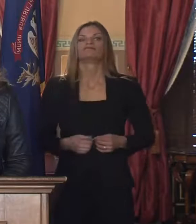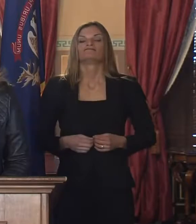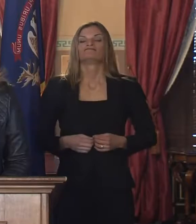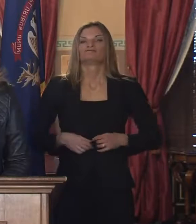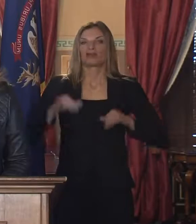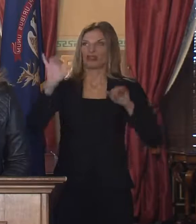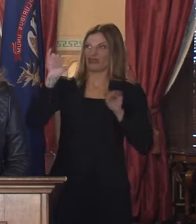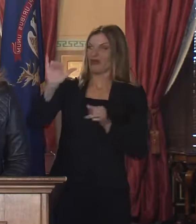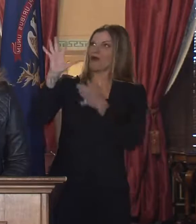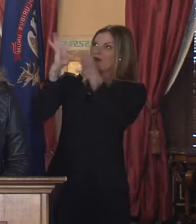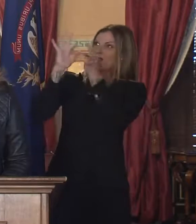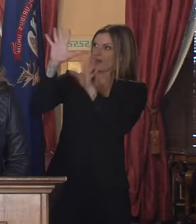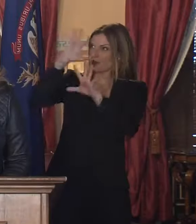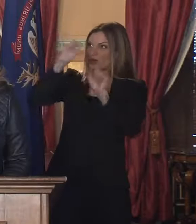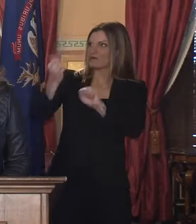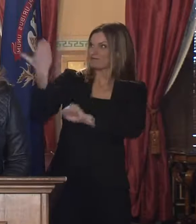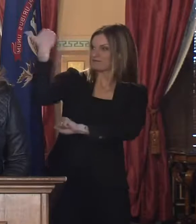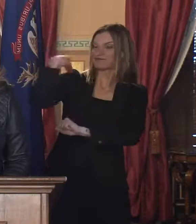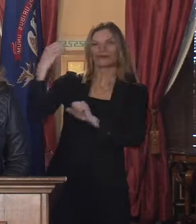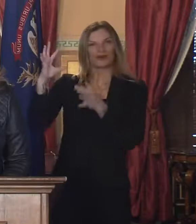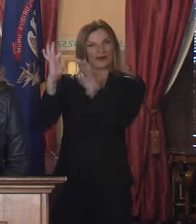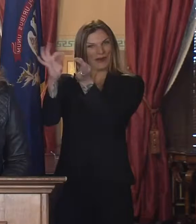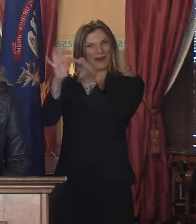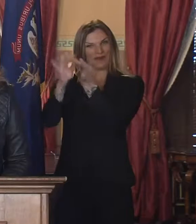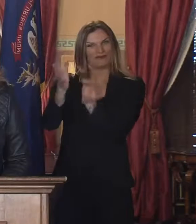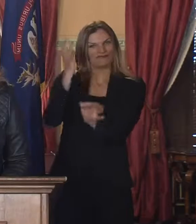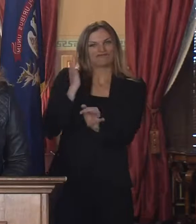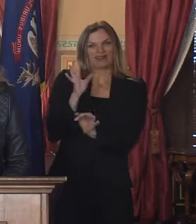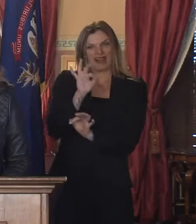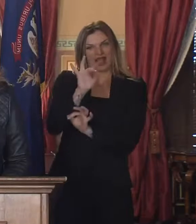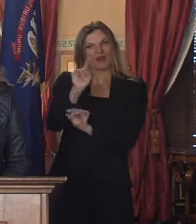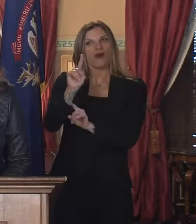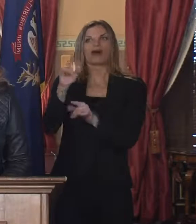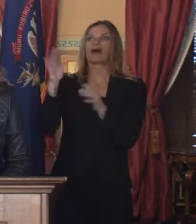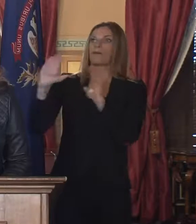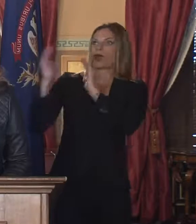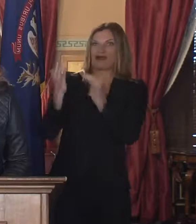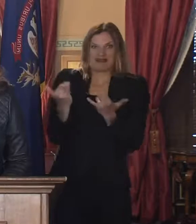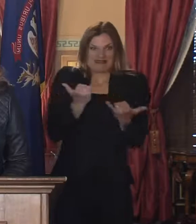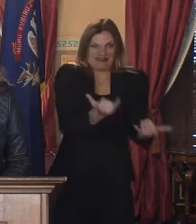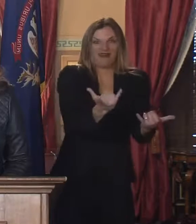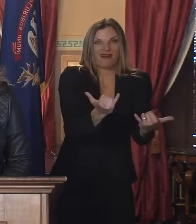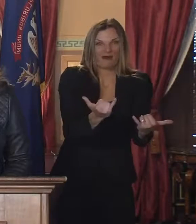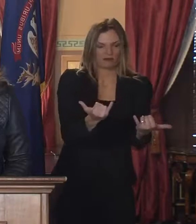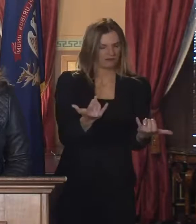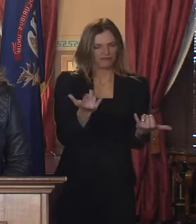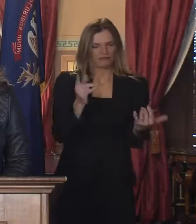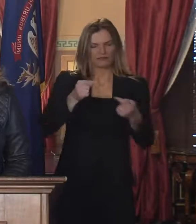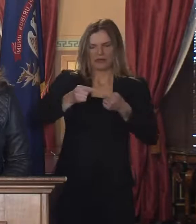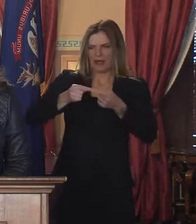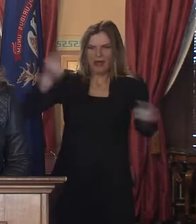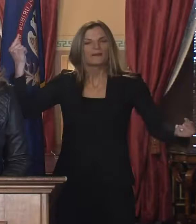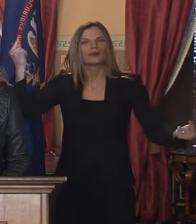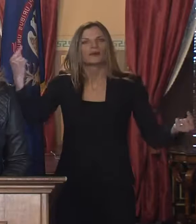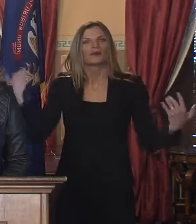sharp contrast to what we have seen on the national and state level from his own beloved party in